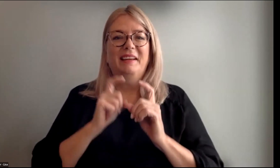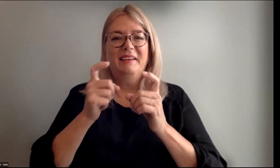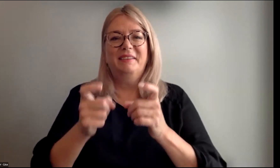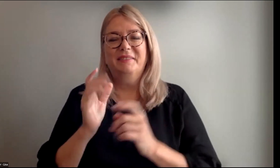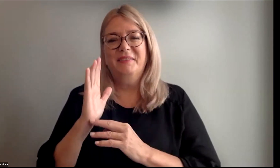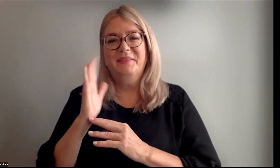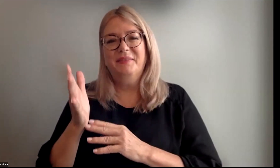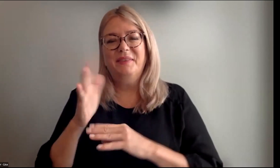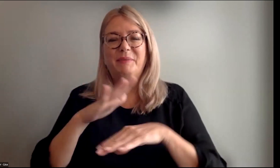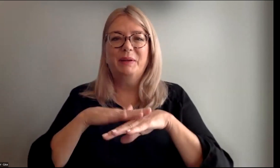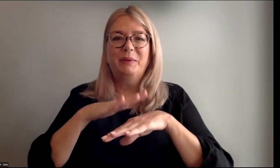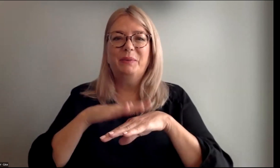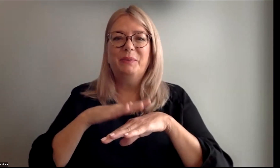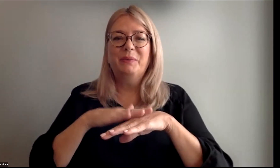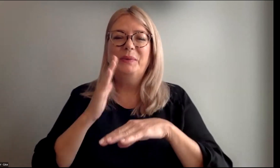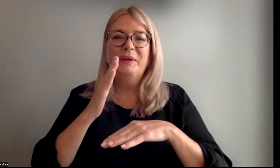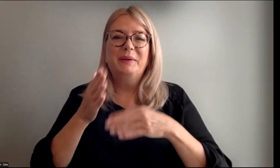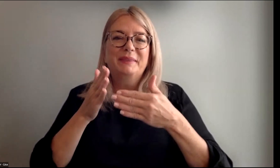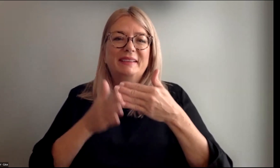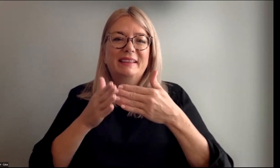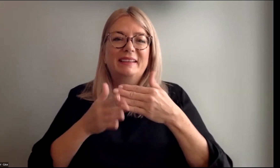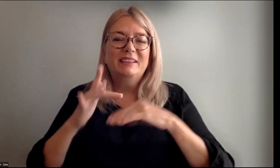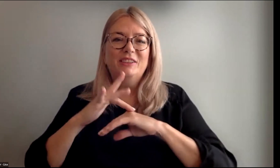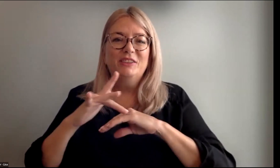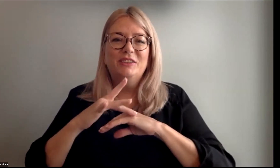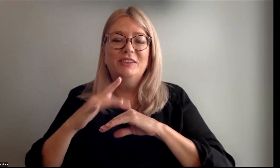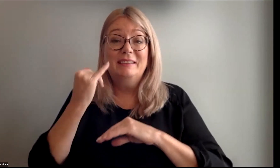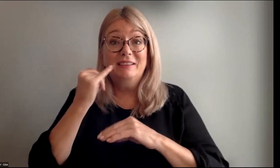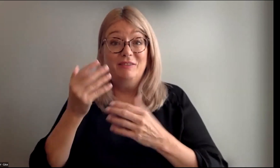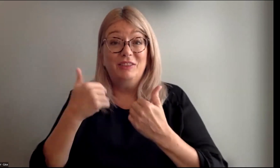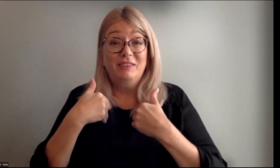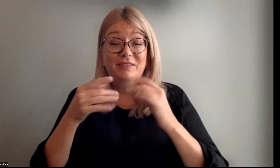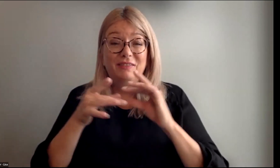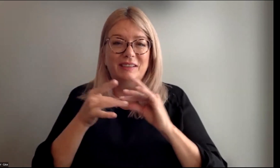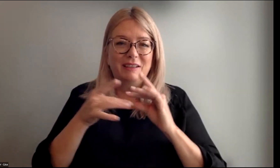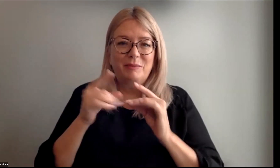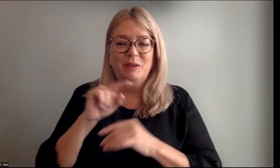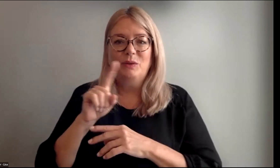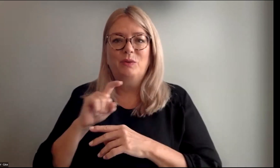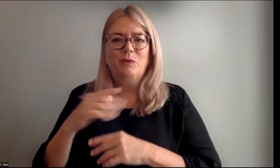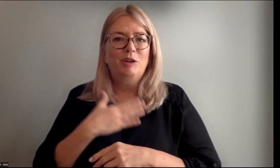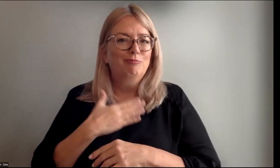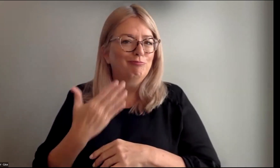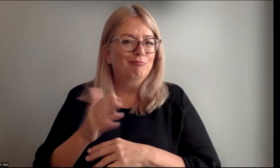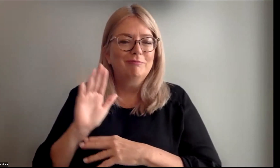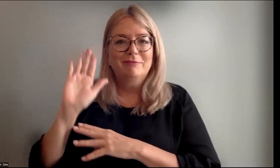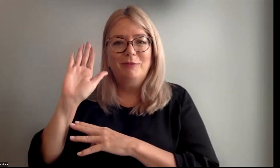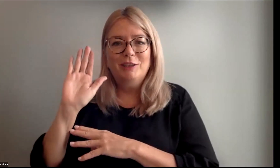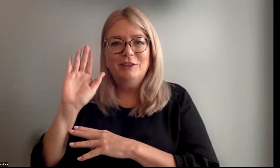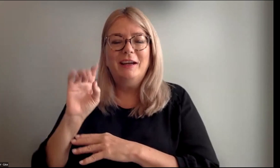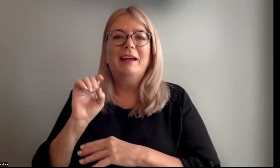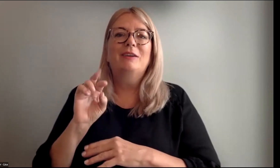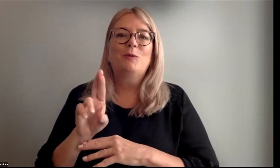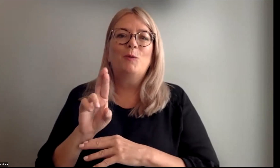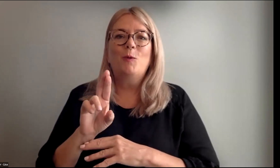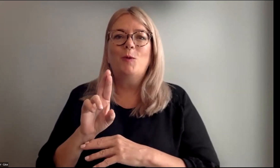that we're going to end early. But if you do have a comment or question, do feel free to raise your hand so that I can call on you,